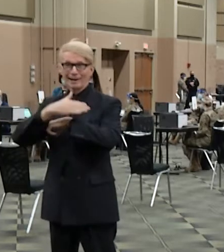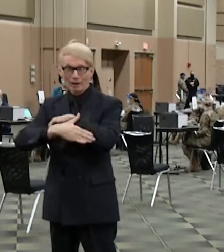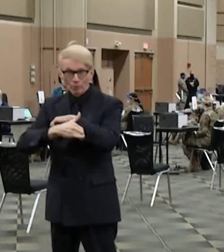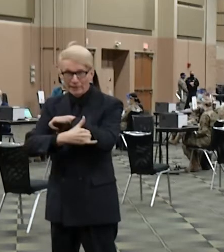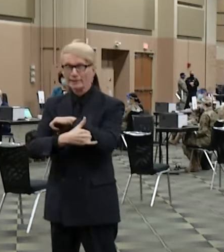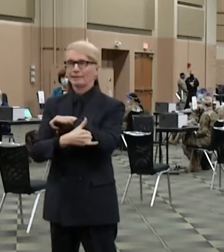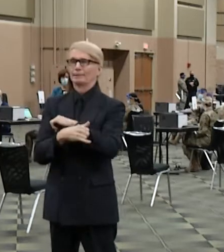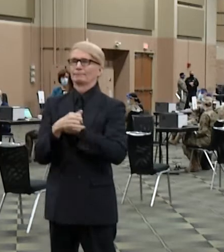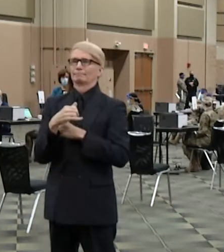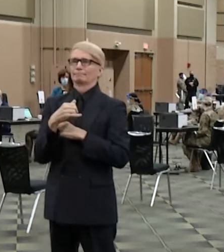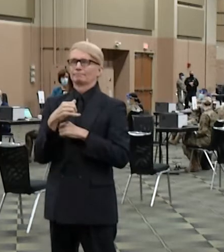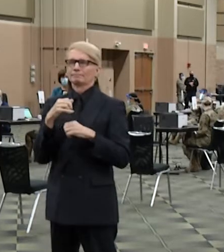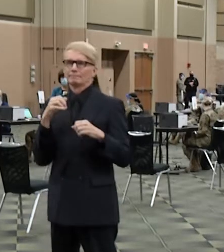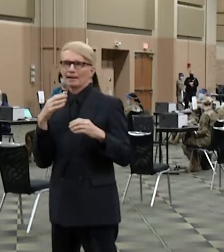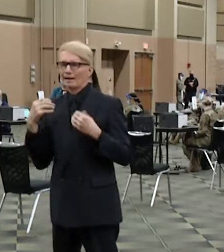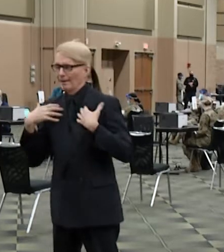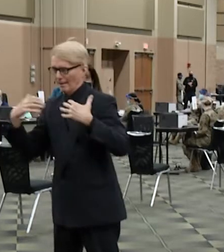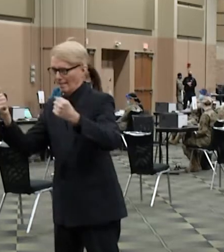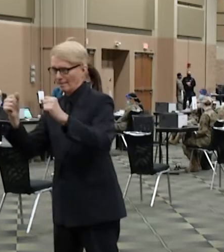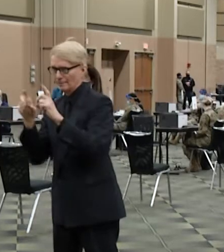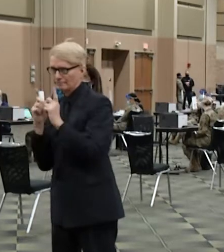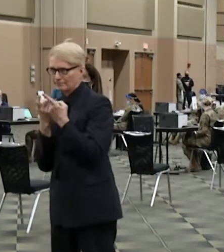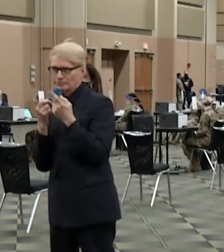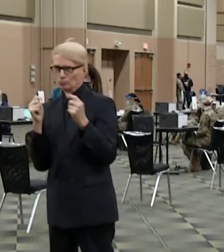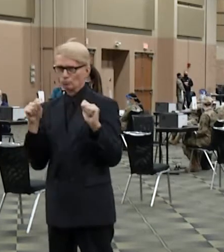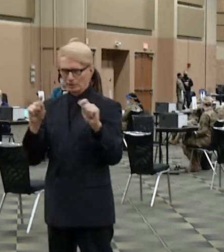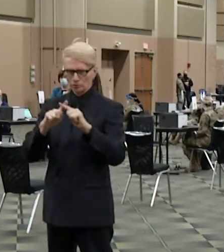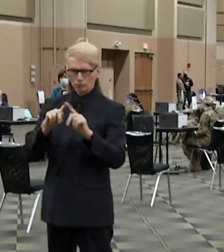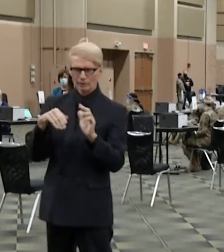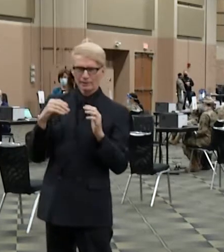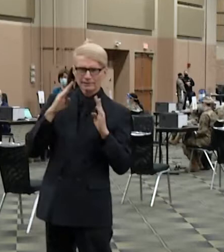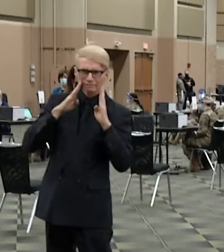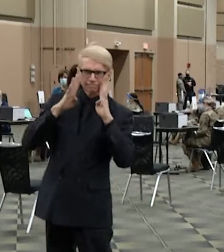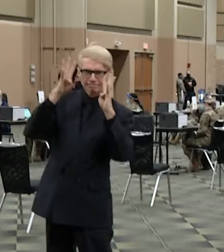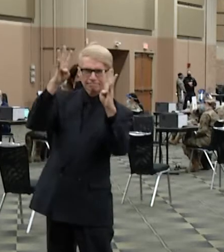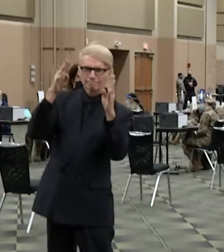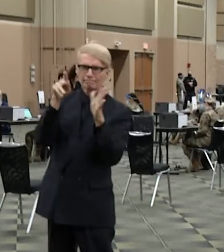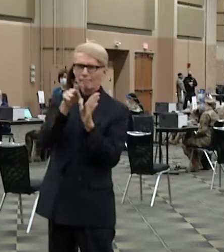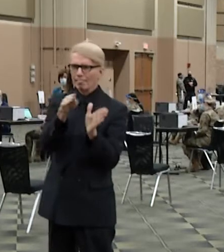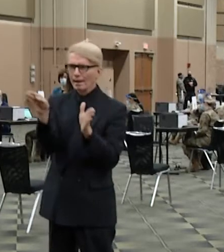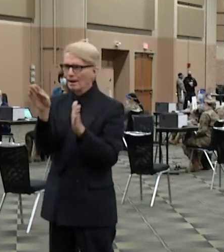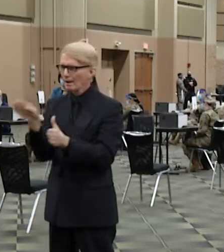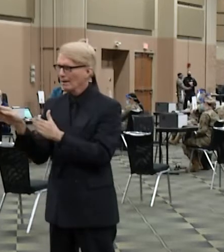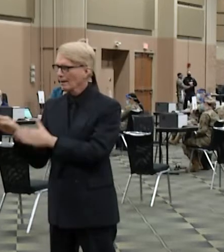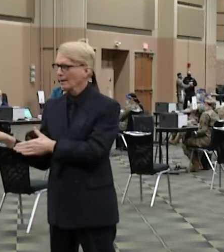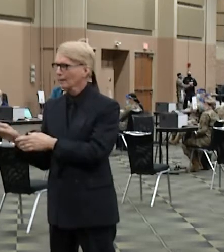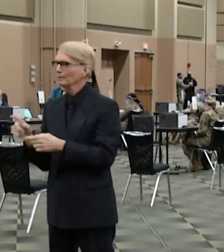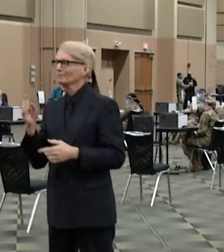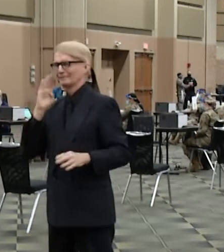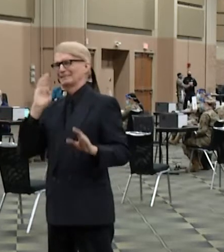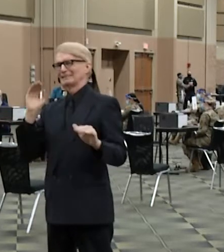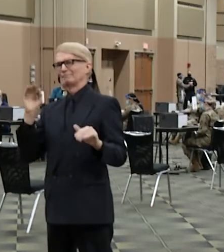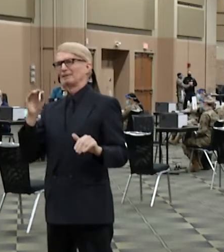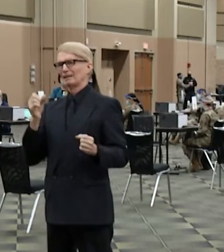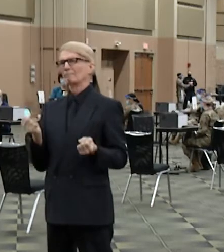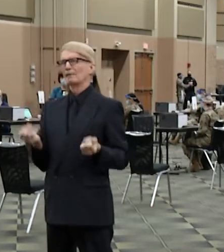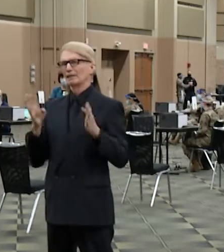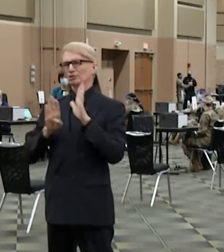worked to establish a protocol and build capacity for what we knew would be a surge in